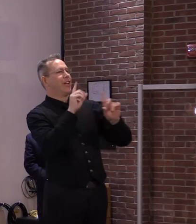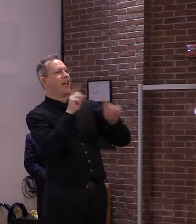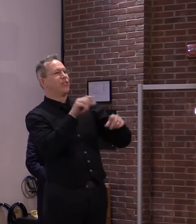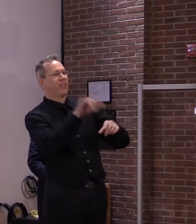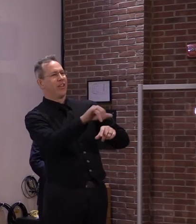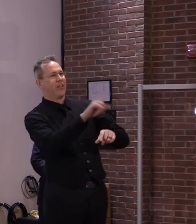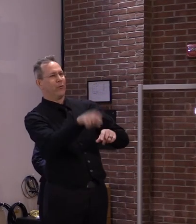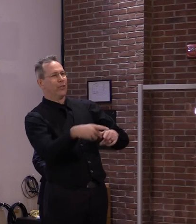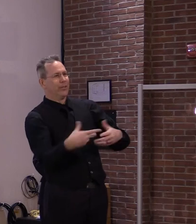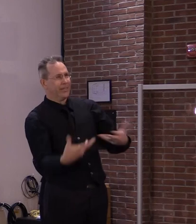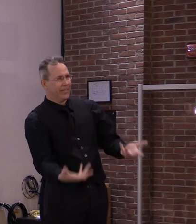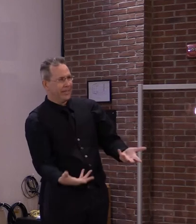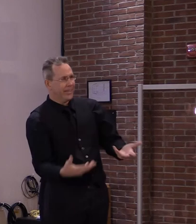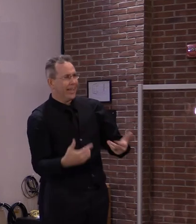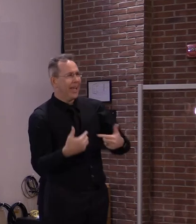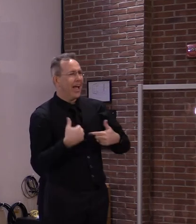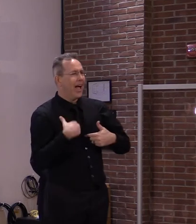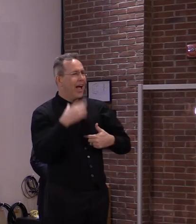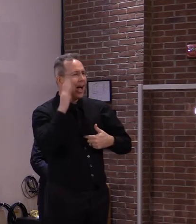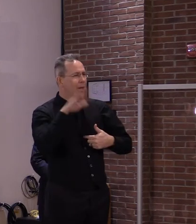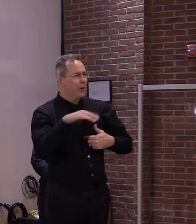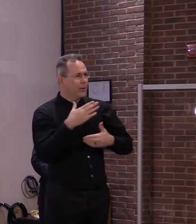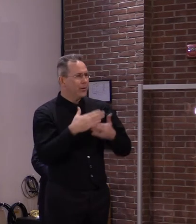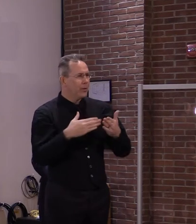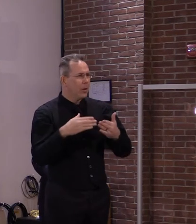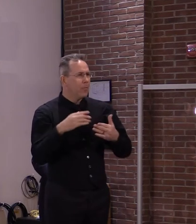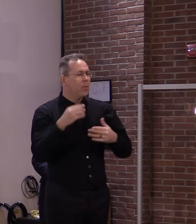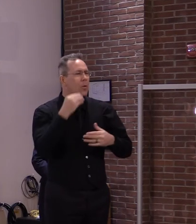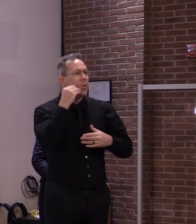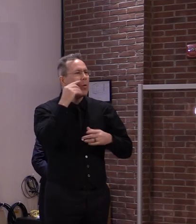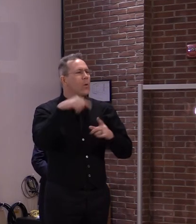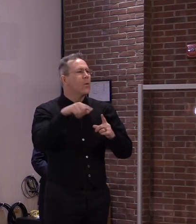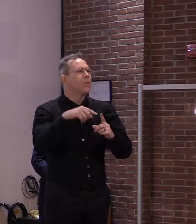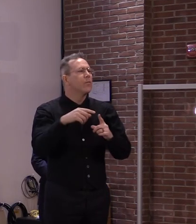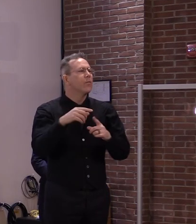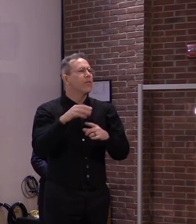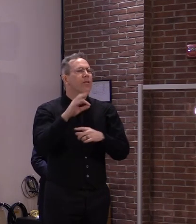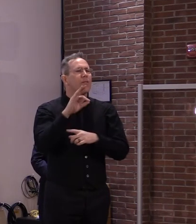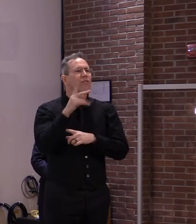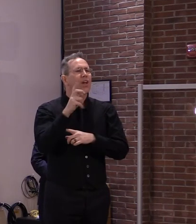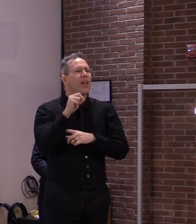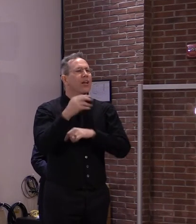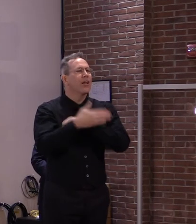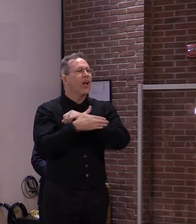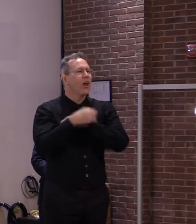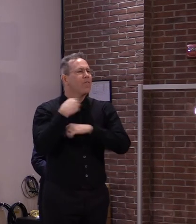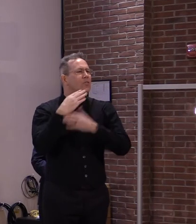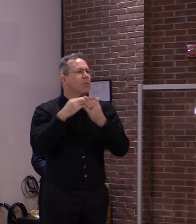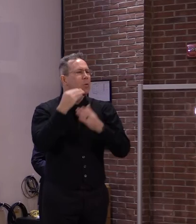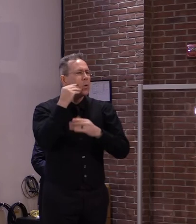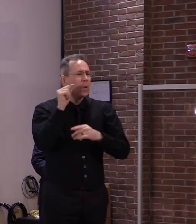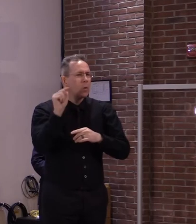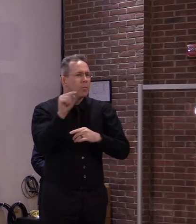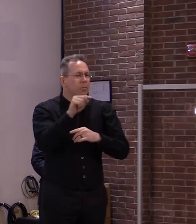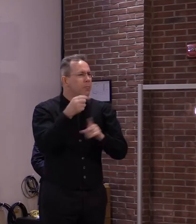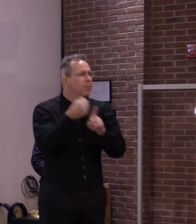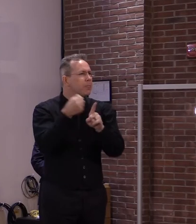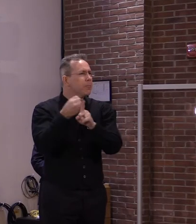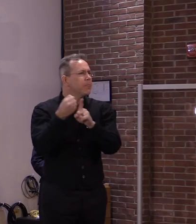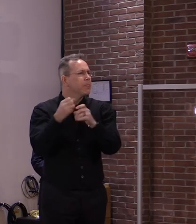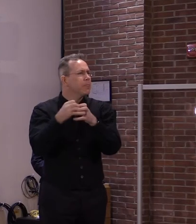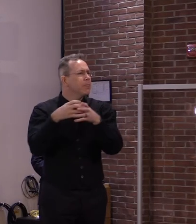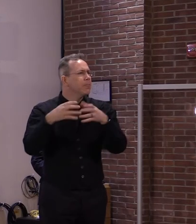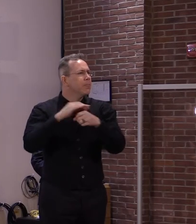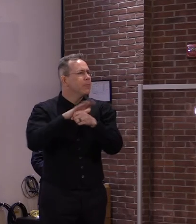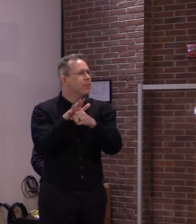have been some long-term care facilities in franklin county those seem to be cooling off at this point in time and not